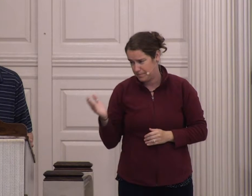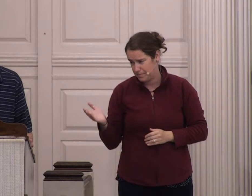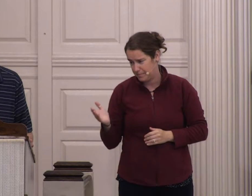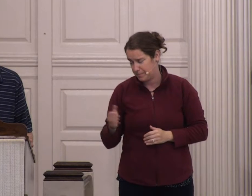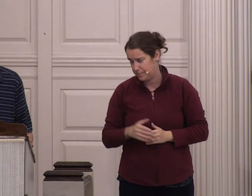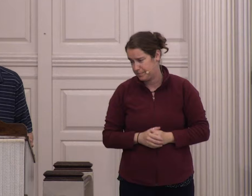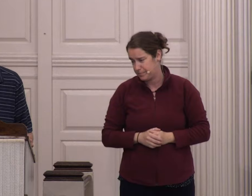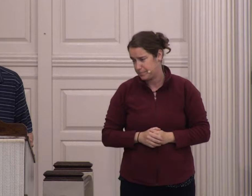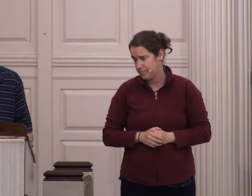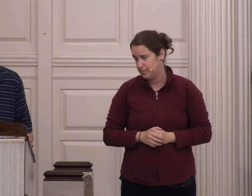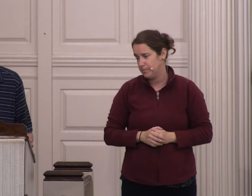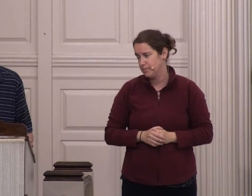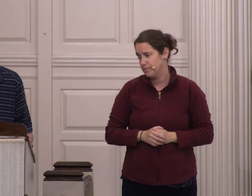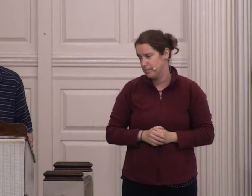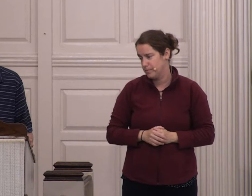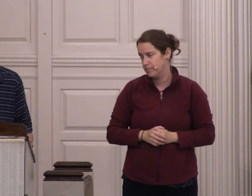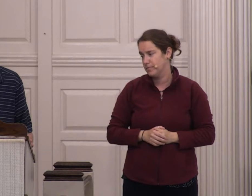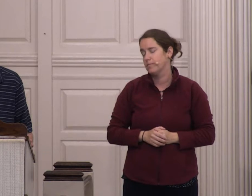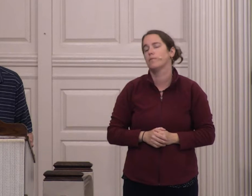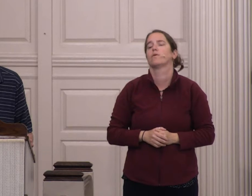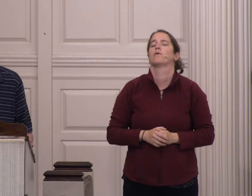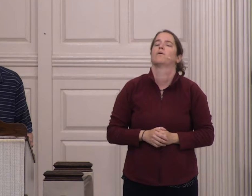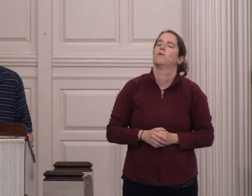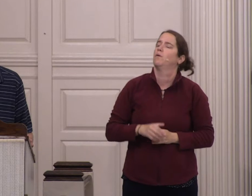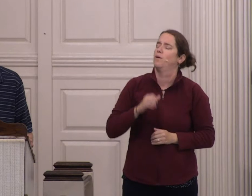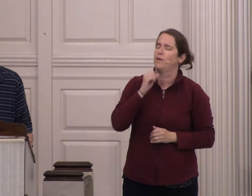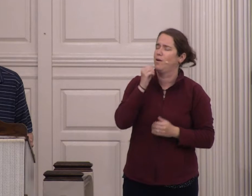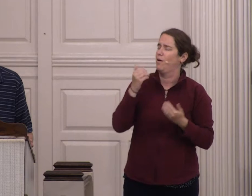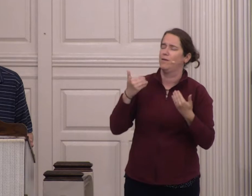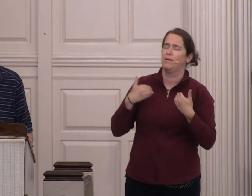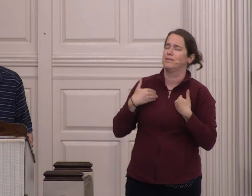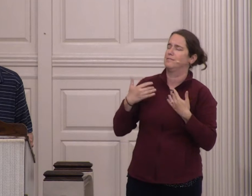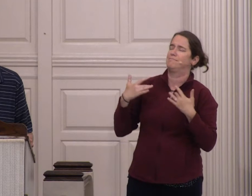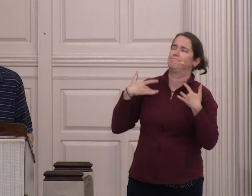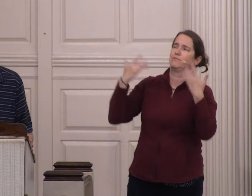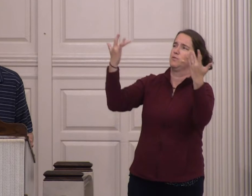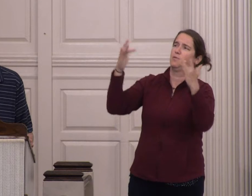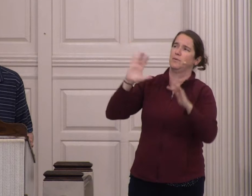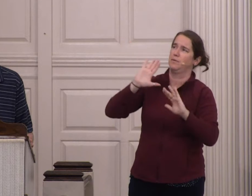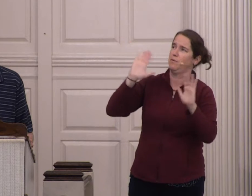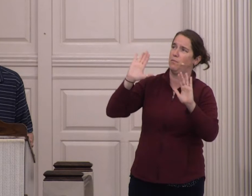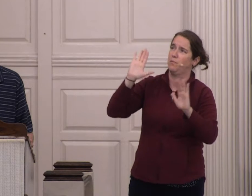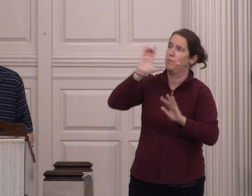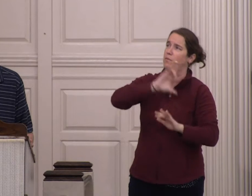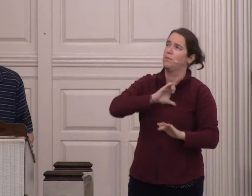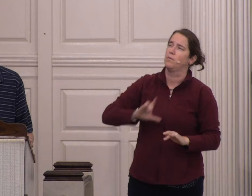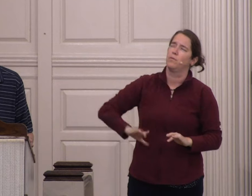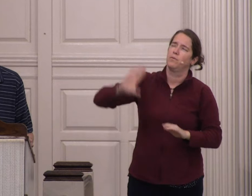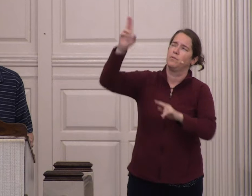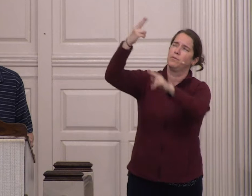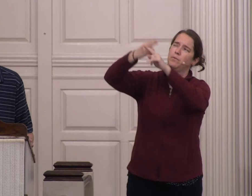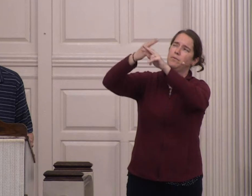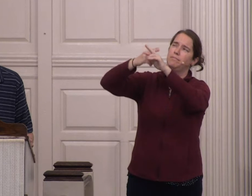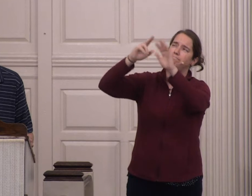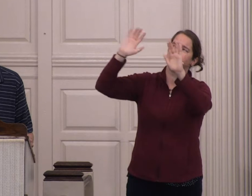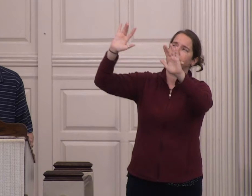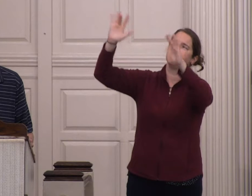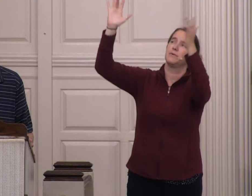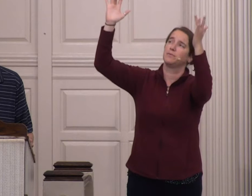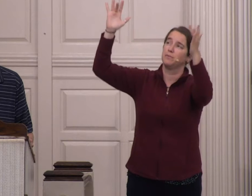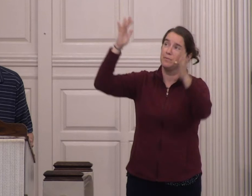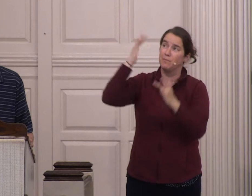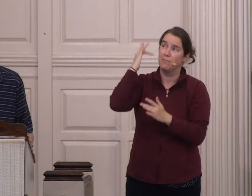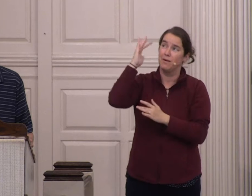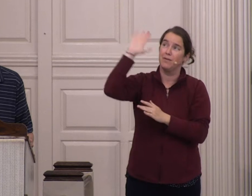Not to us, Lord, not to us, but to your name give glory. Because of your mercy, because of your